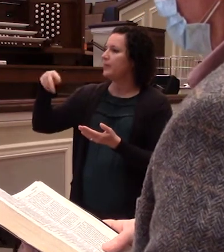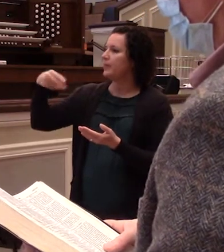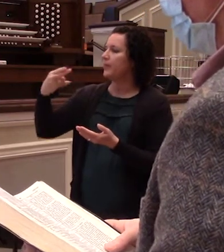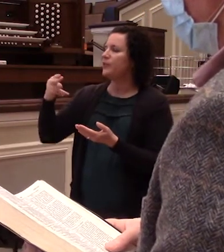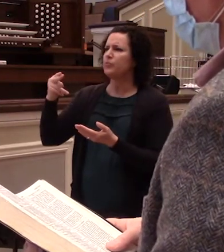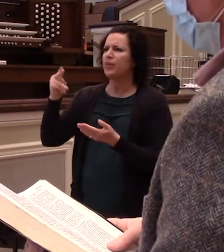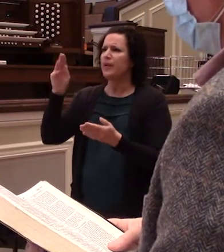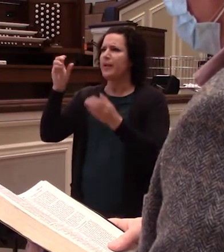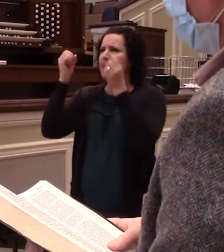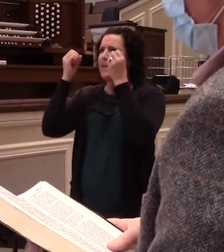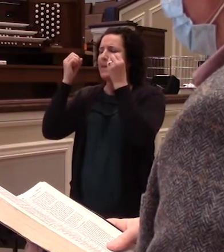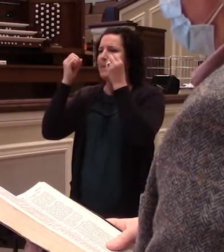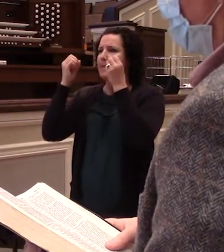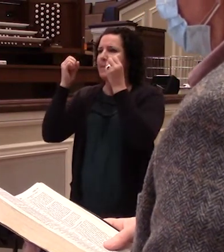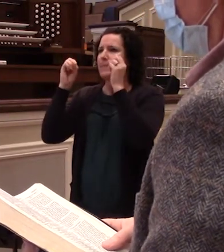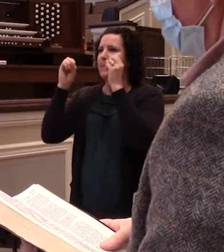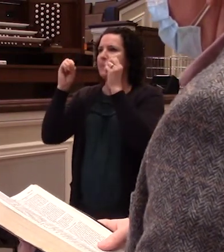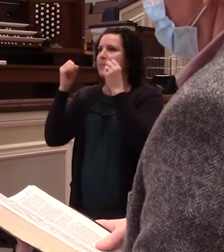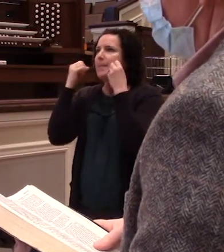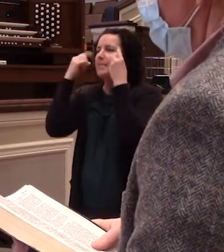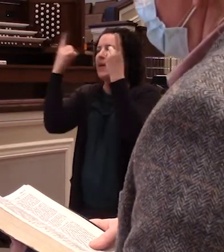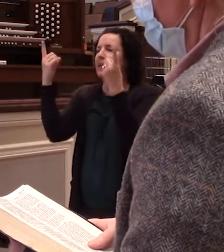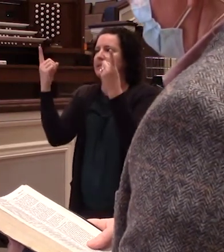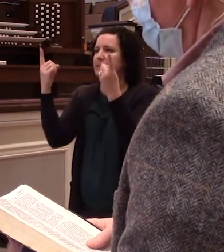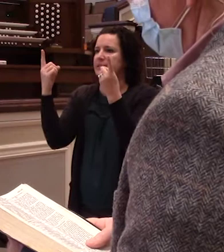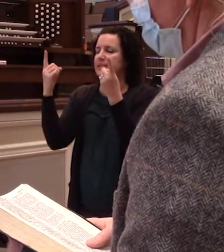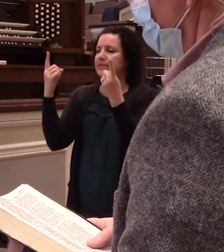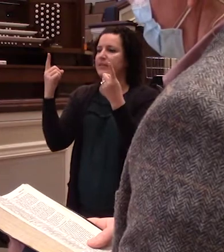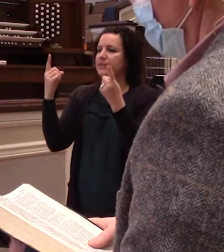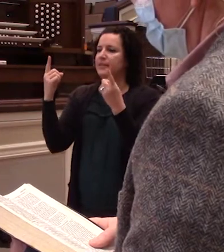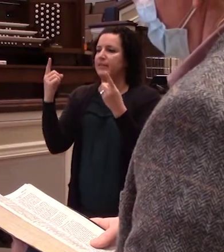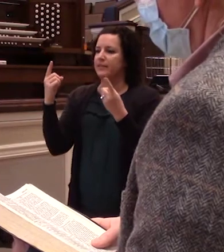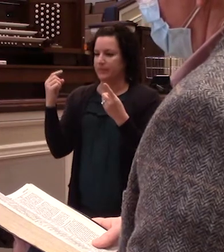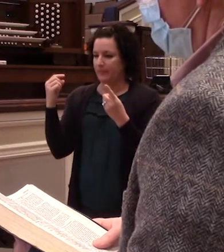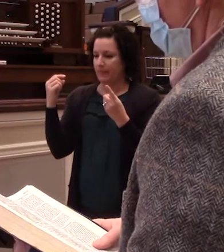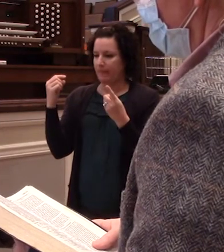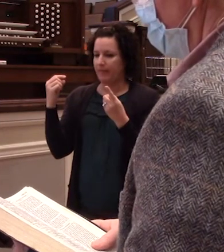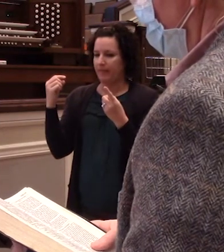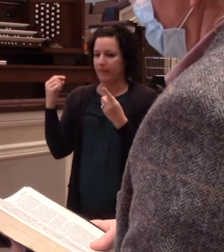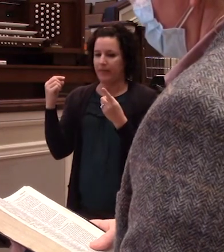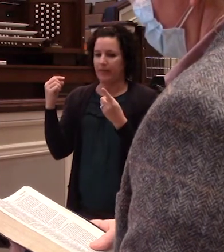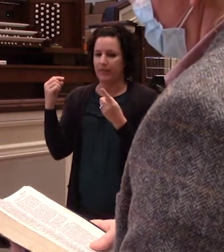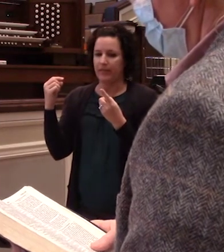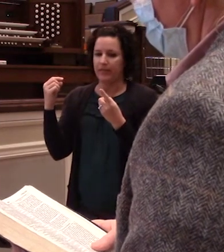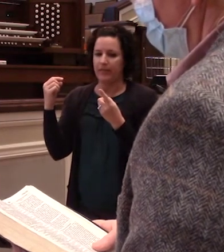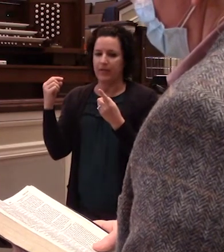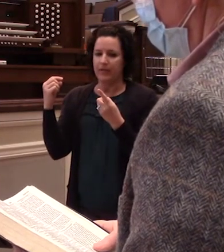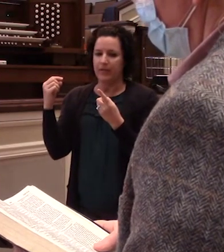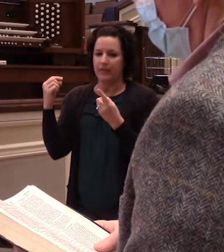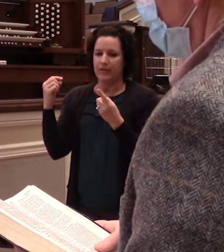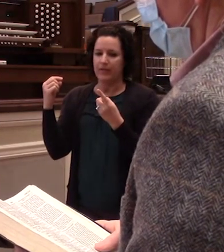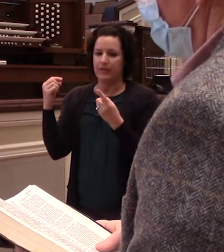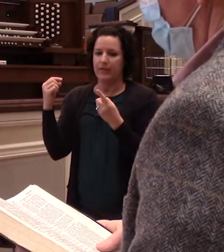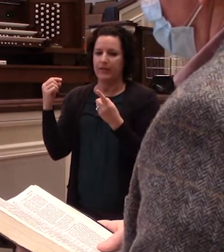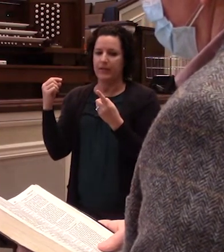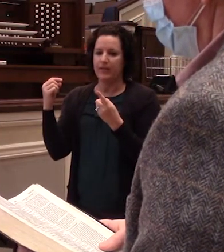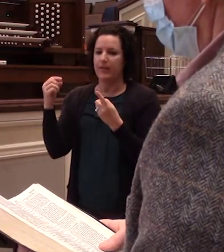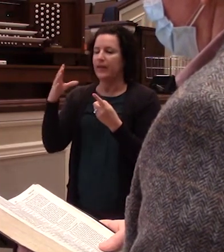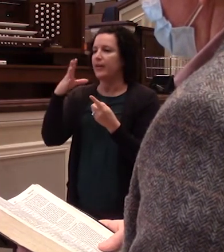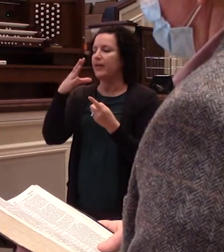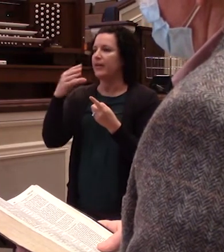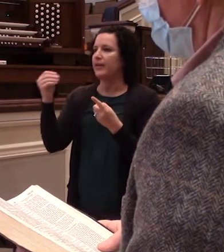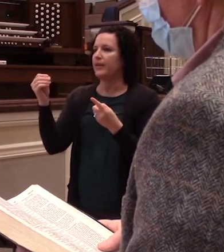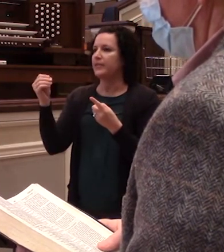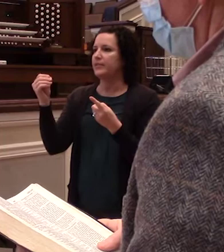is appointed for the fall and rise of many in Israel, and for a sign to be opposed, and a